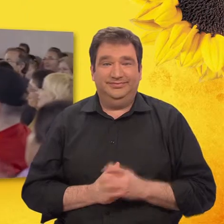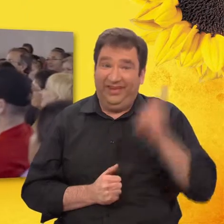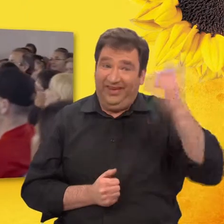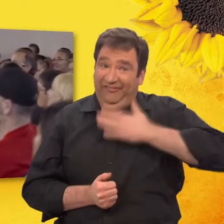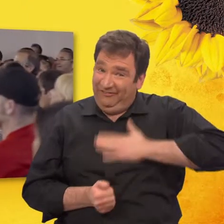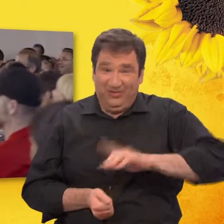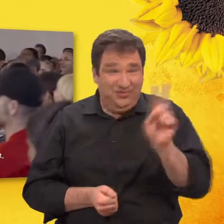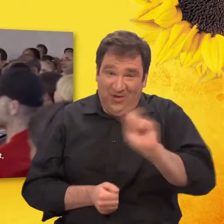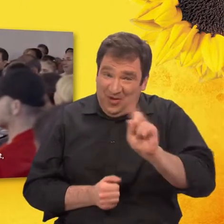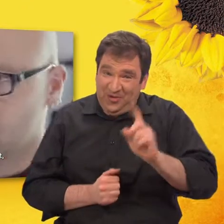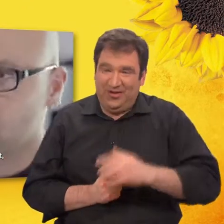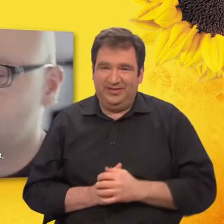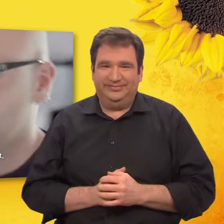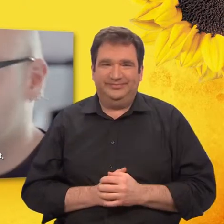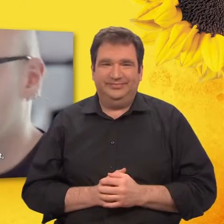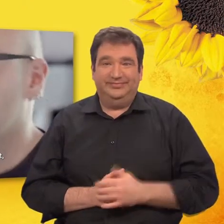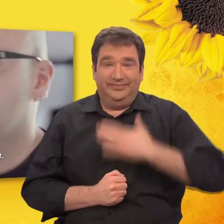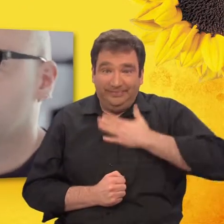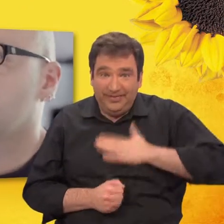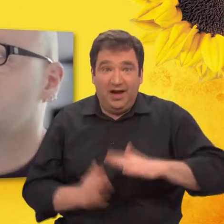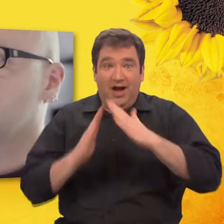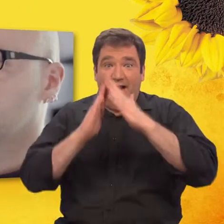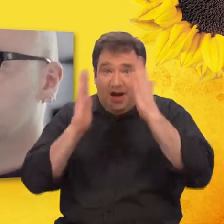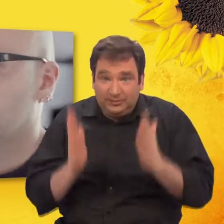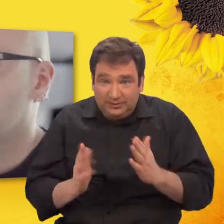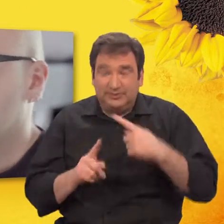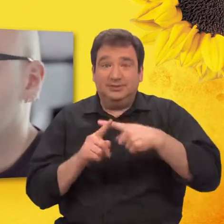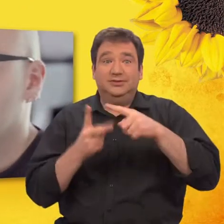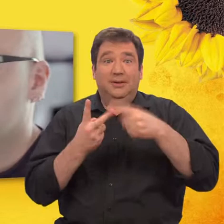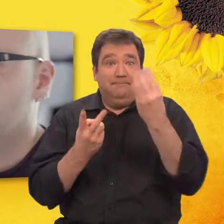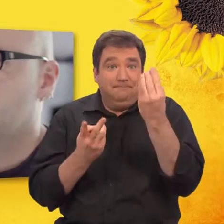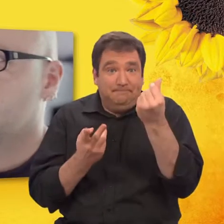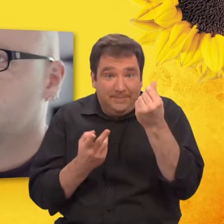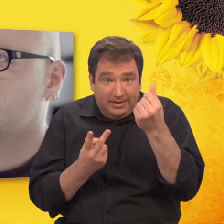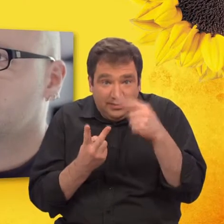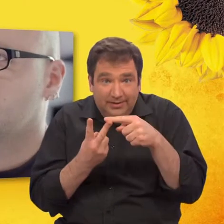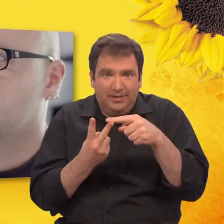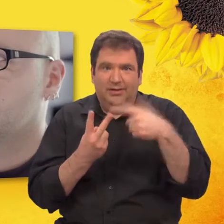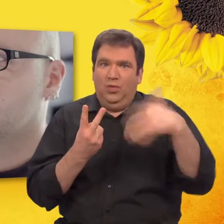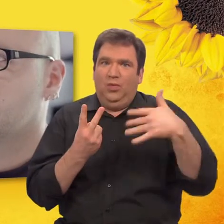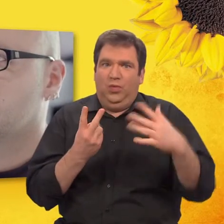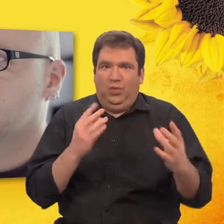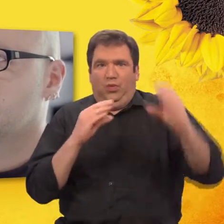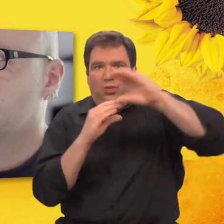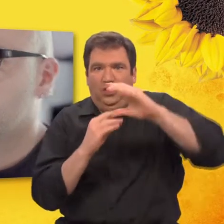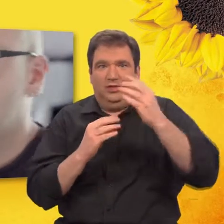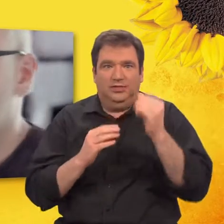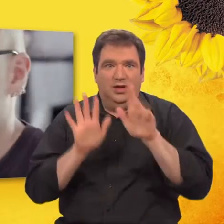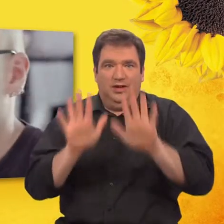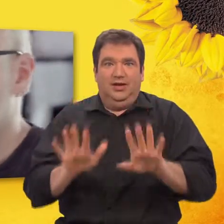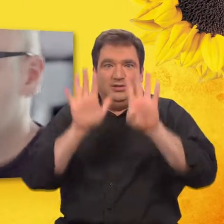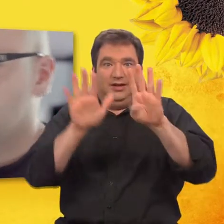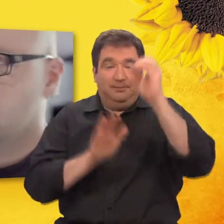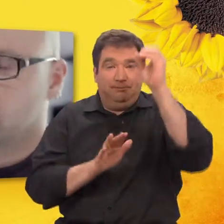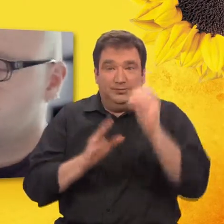No, ellos no querían eso, ellos querían el piso y una deuda creada ilegítimamente para